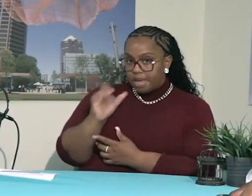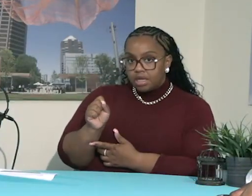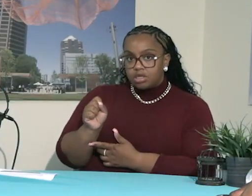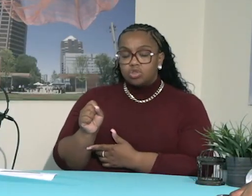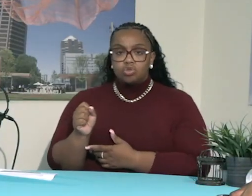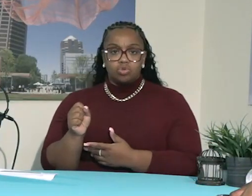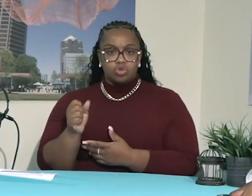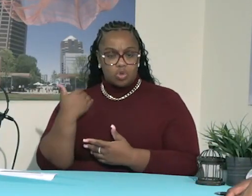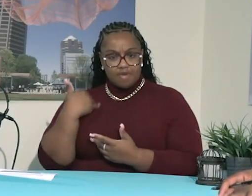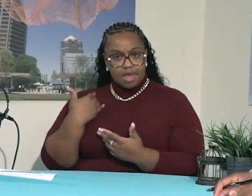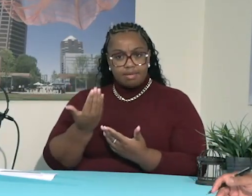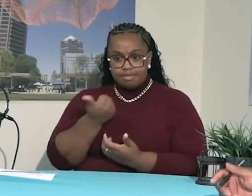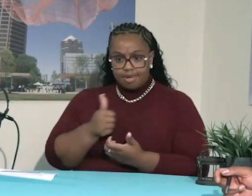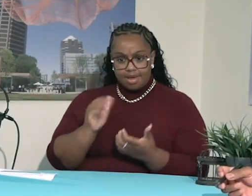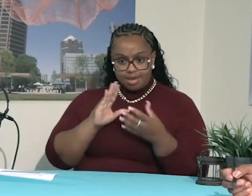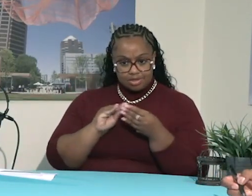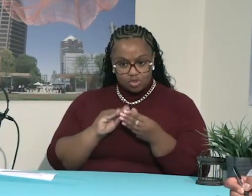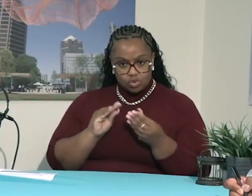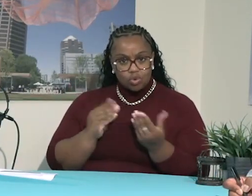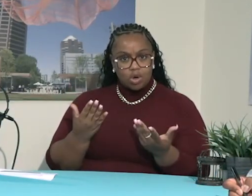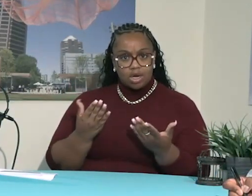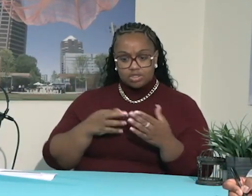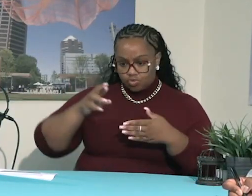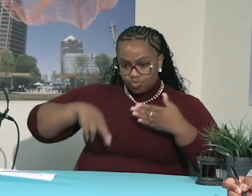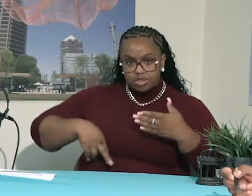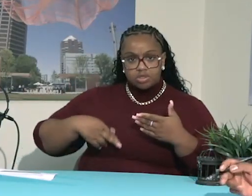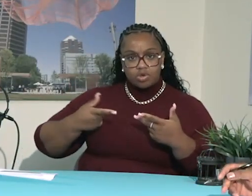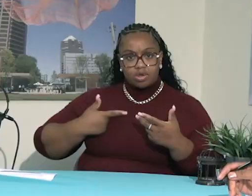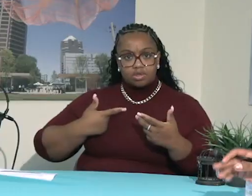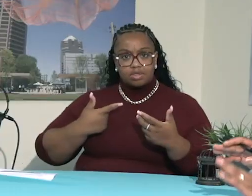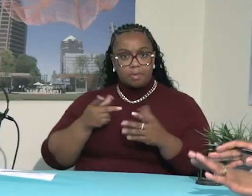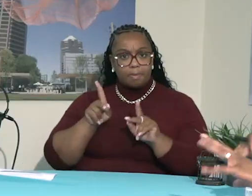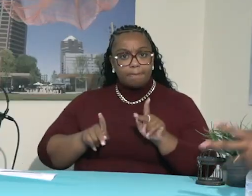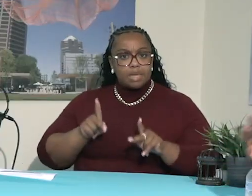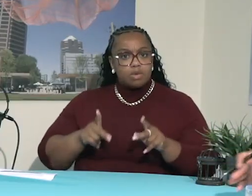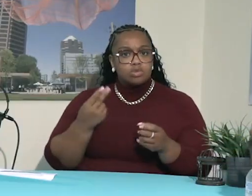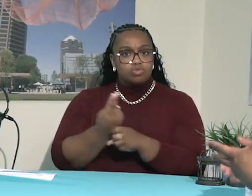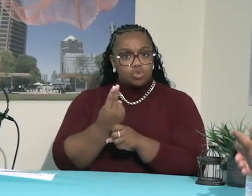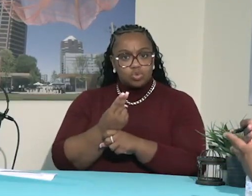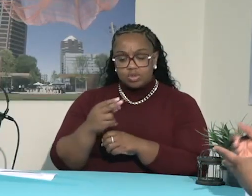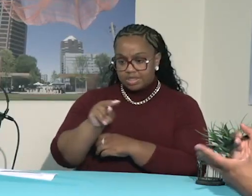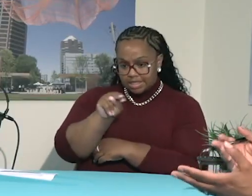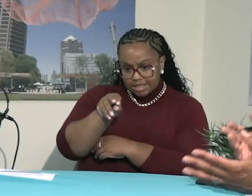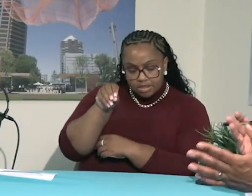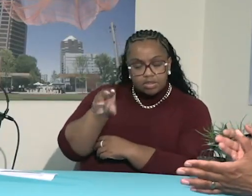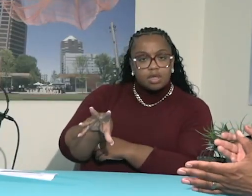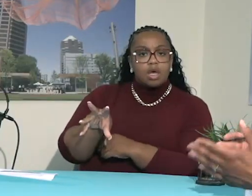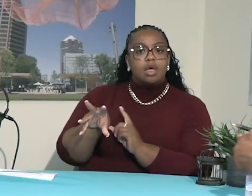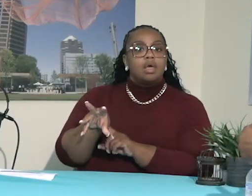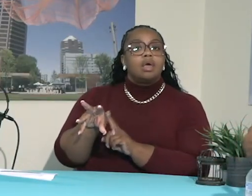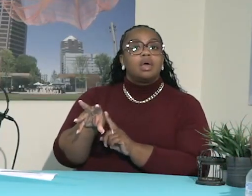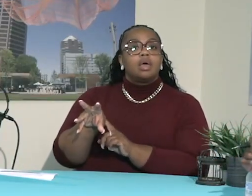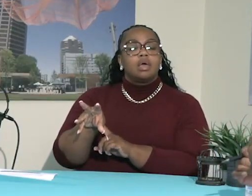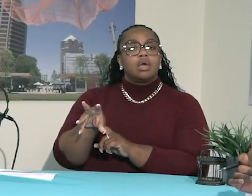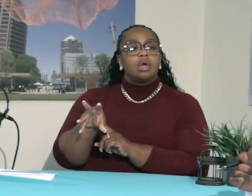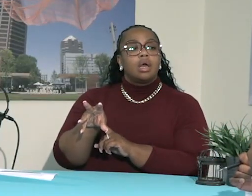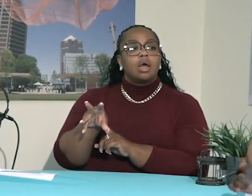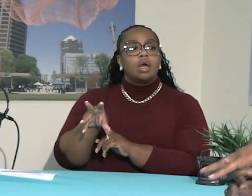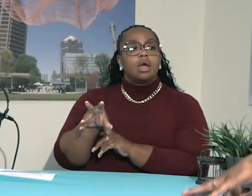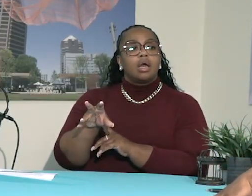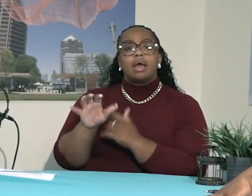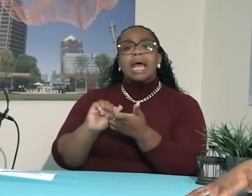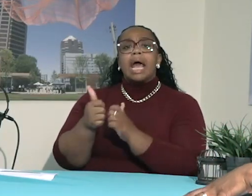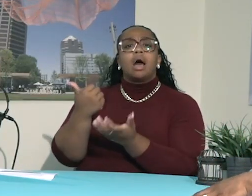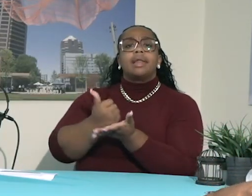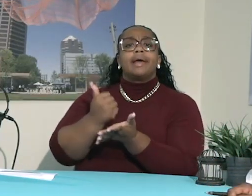used the inclusive scan accessibility, people that have used the inclusive scanning, how